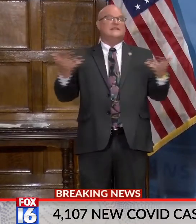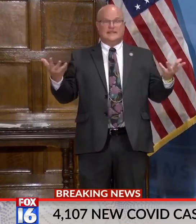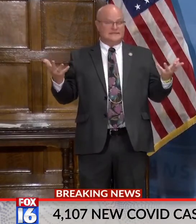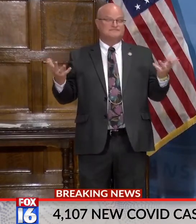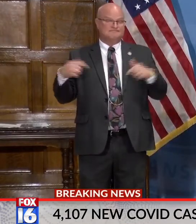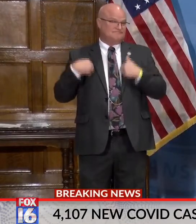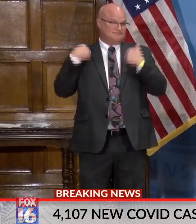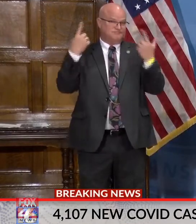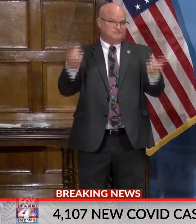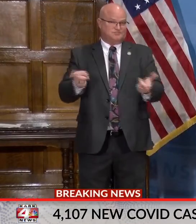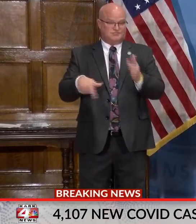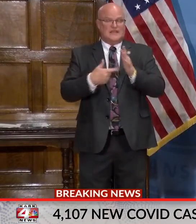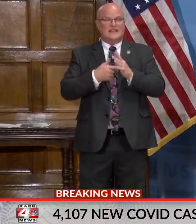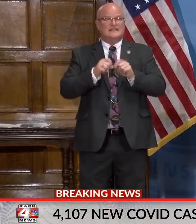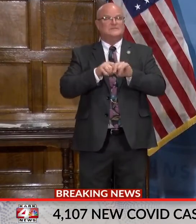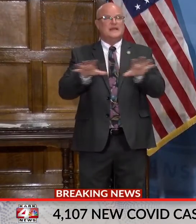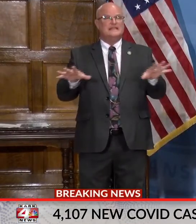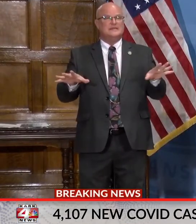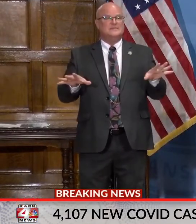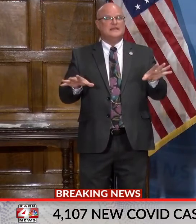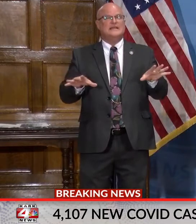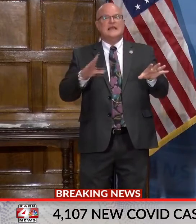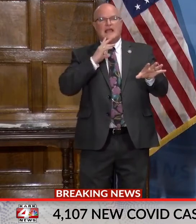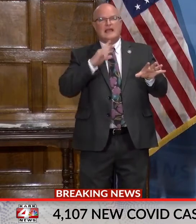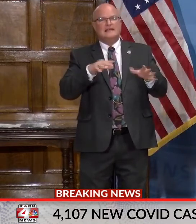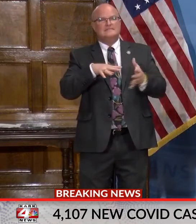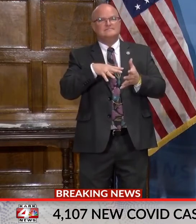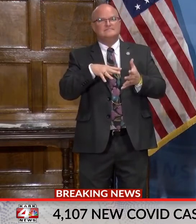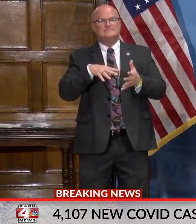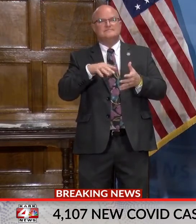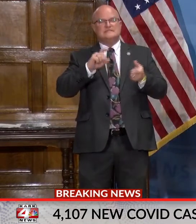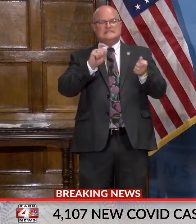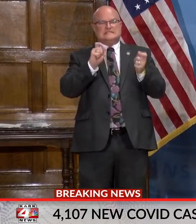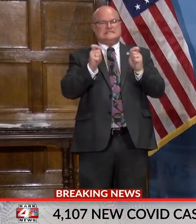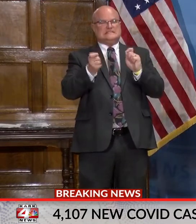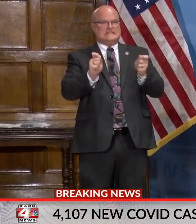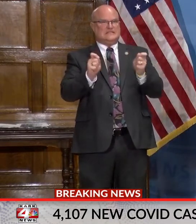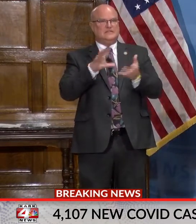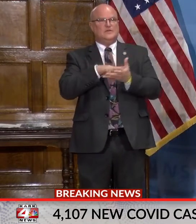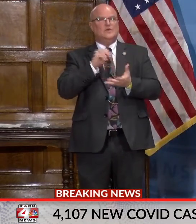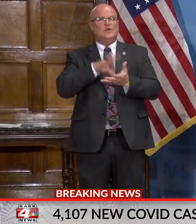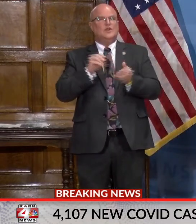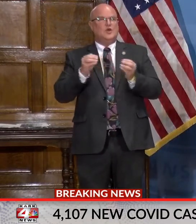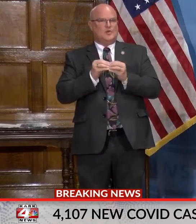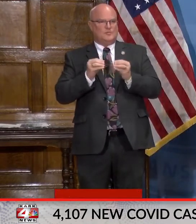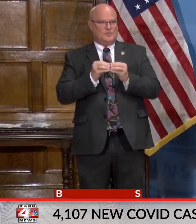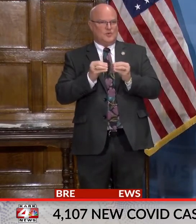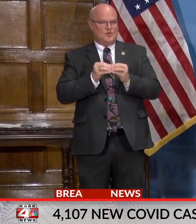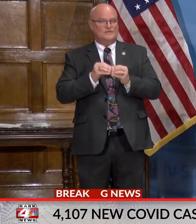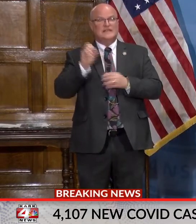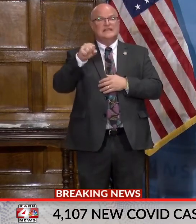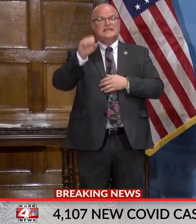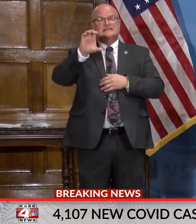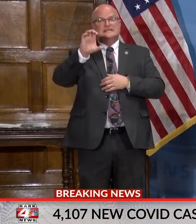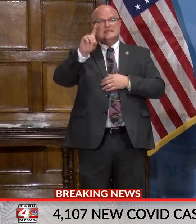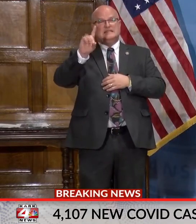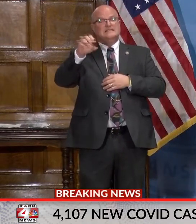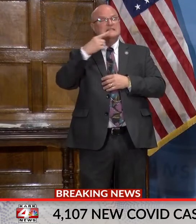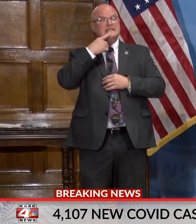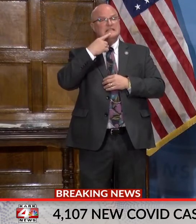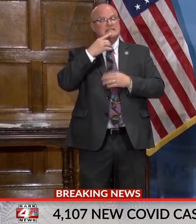on with this pandemic, it is in a state of flux and a state of evolution as we learn more about it. Yes, the CDC has pointed out